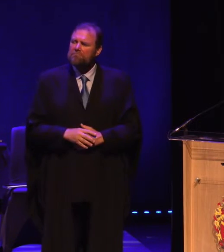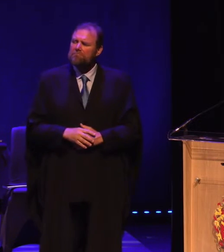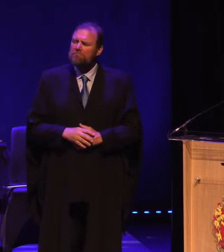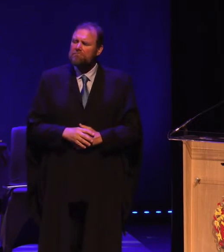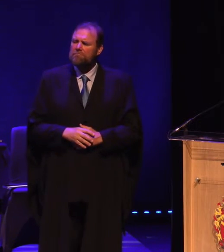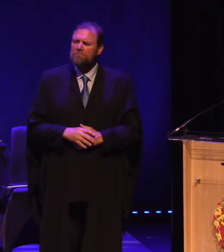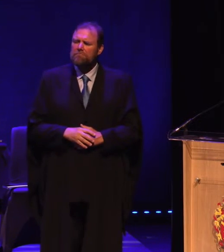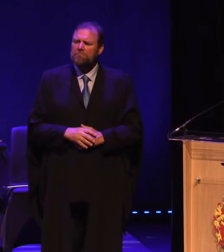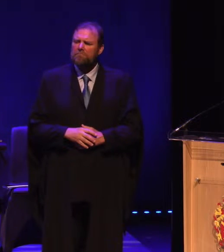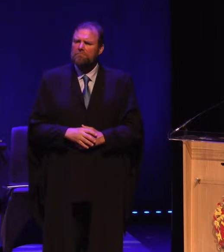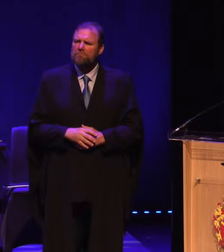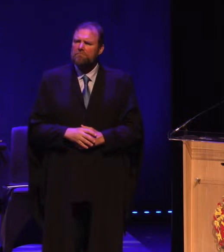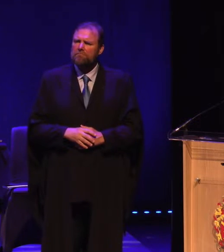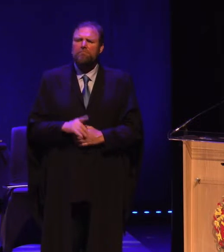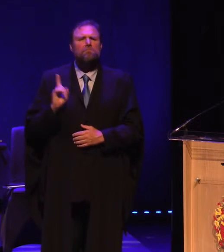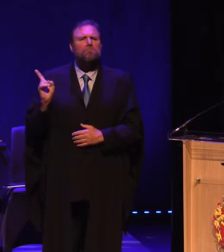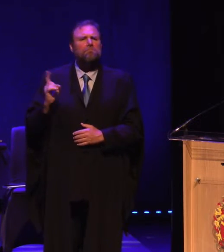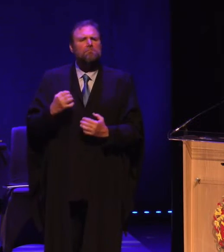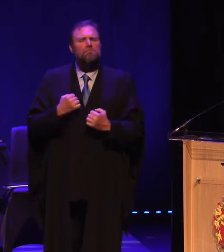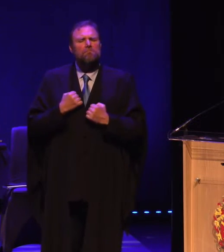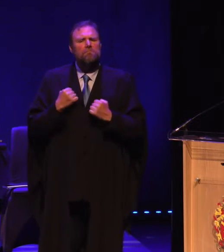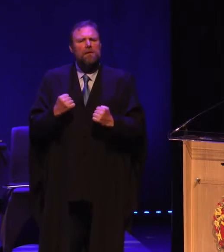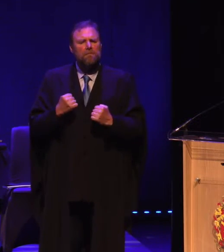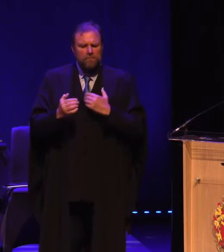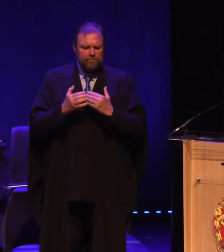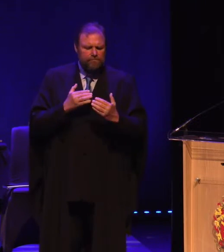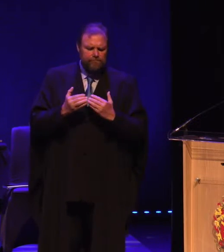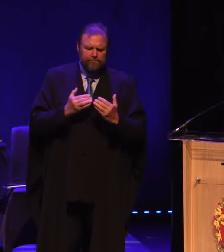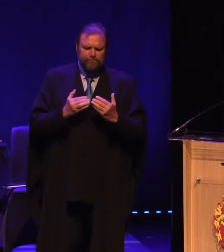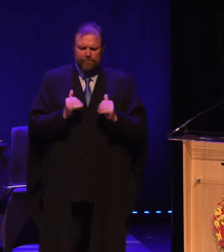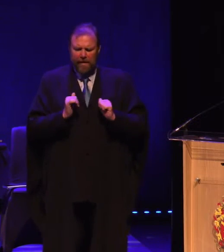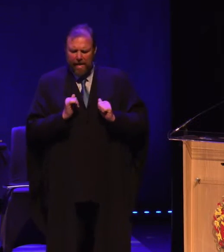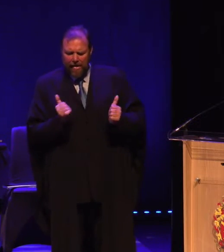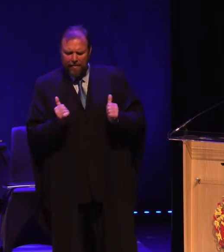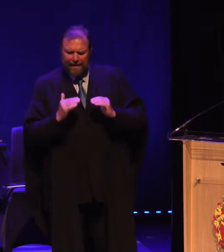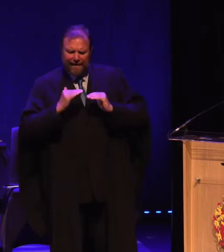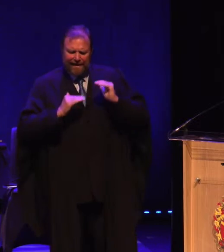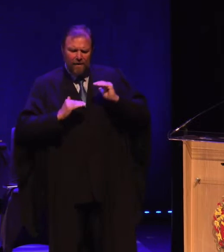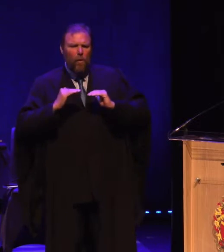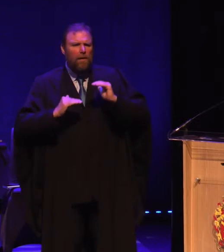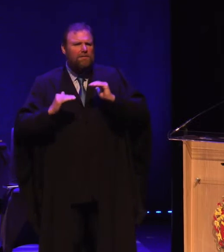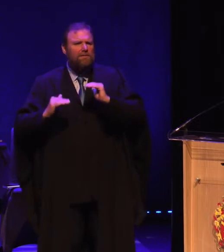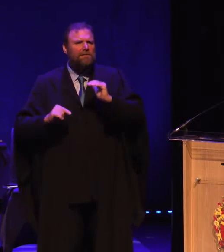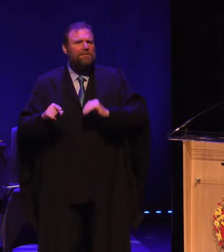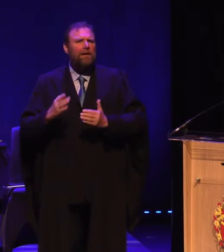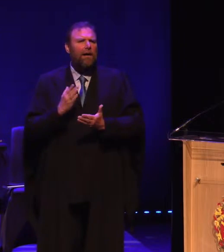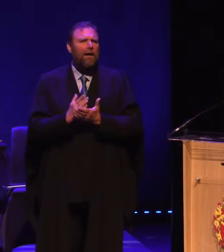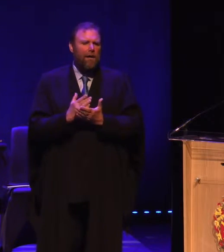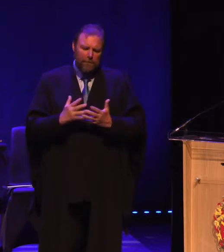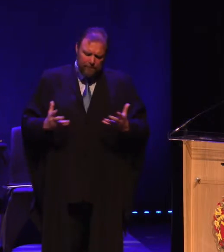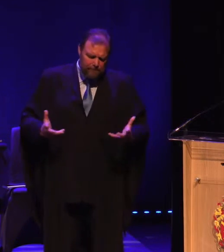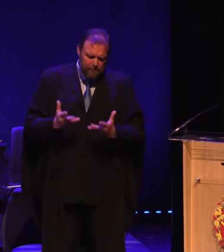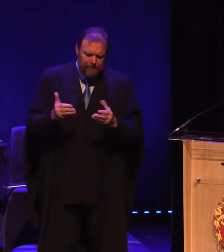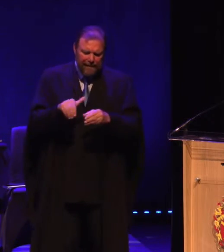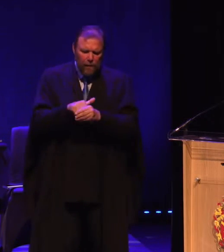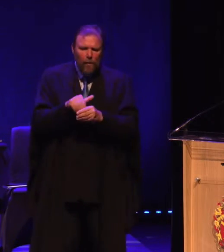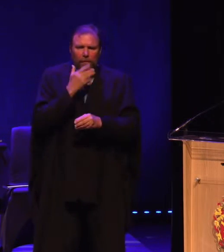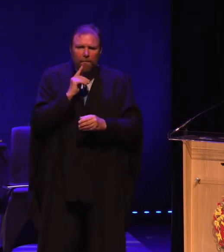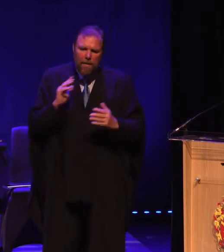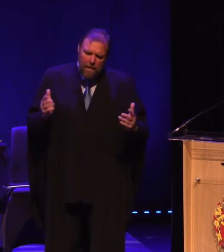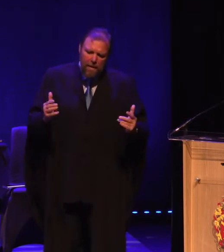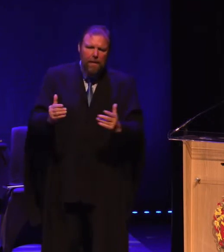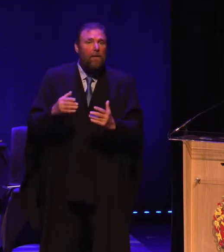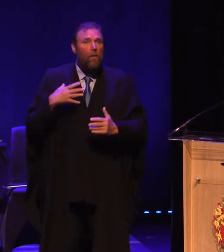Fiona is passionate about tackling health inequalities and in systems working to improve the health of people. Her approach is one of